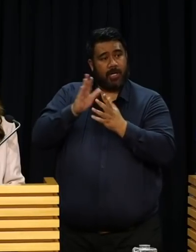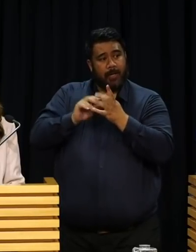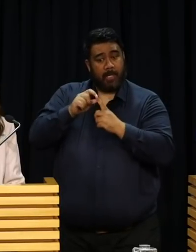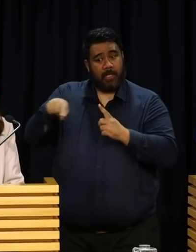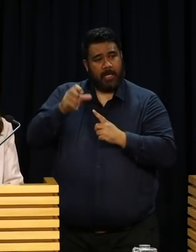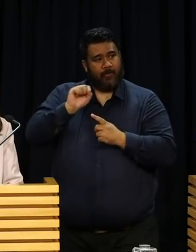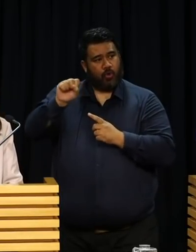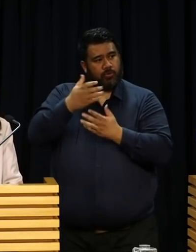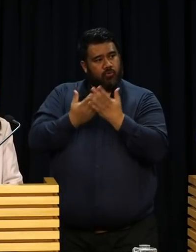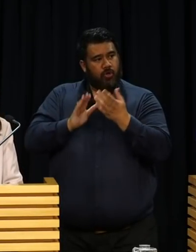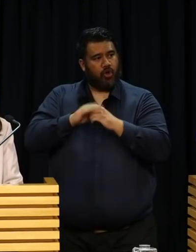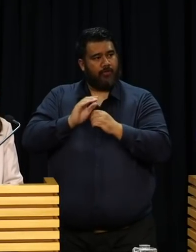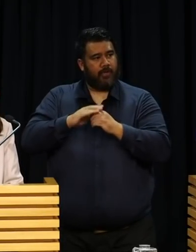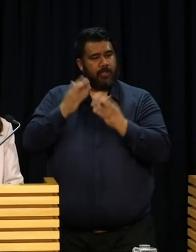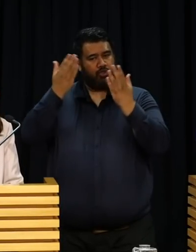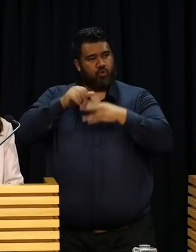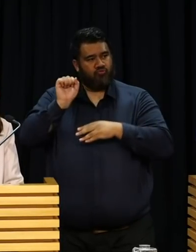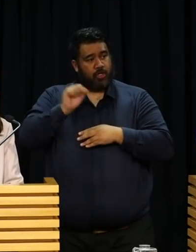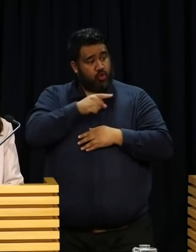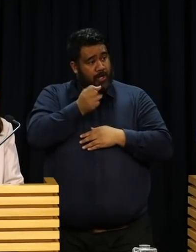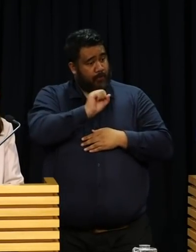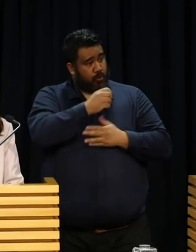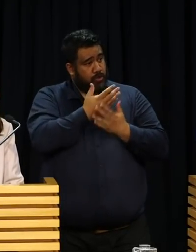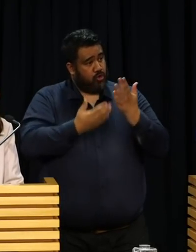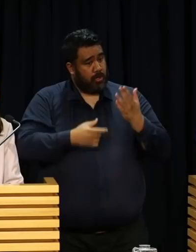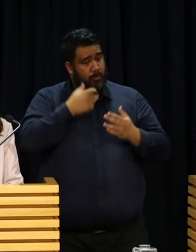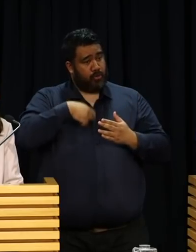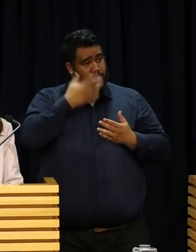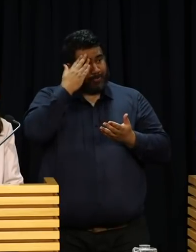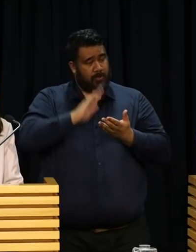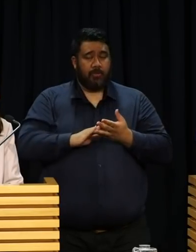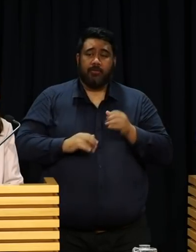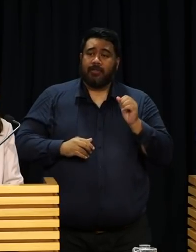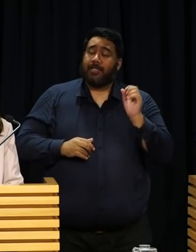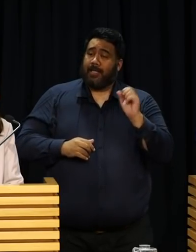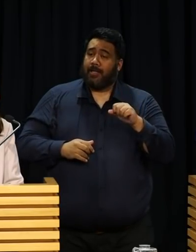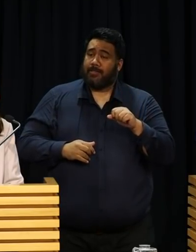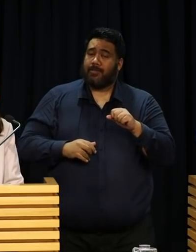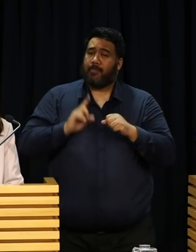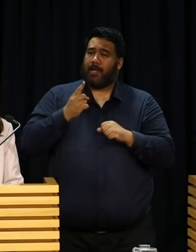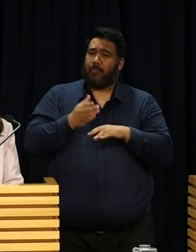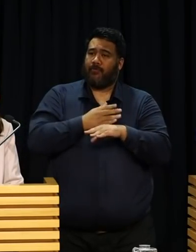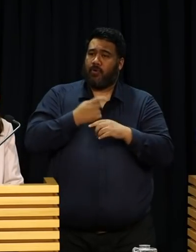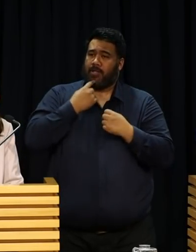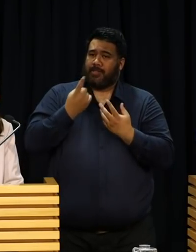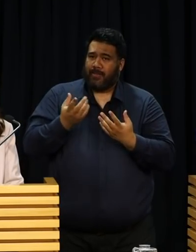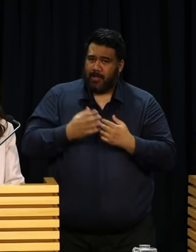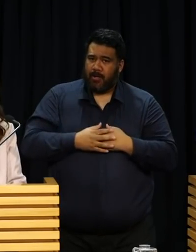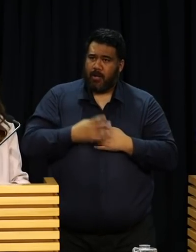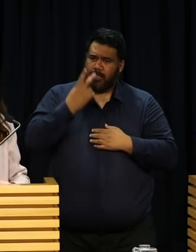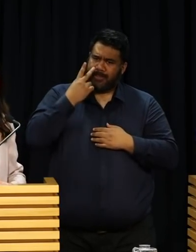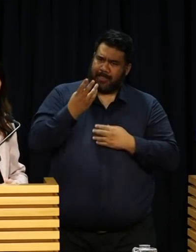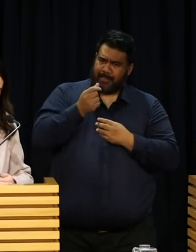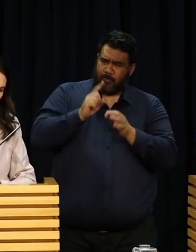that you feel comfortable sharing? Yes, I do have stories. And before getting into that, I just appeal, noting some of the questions that have